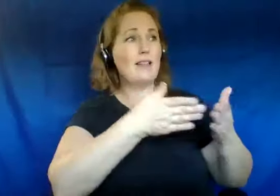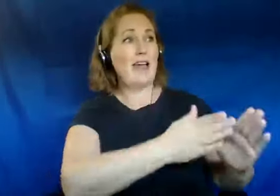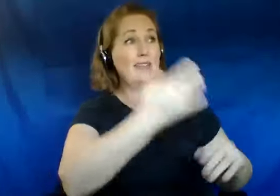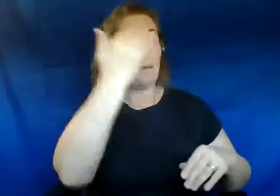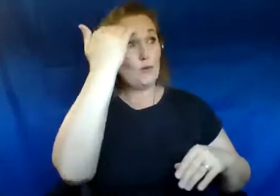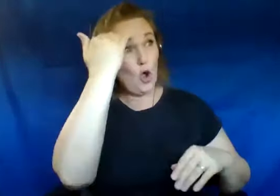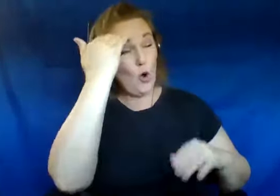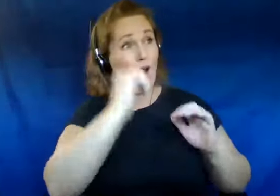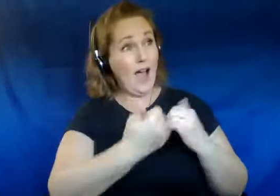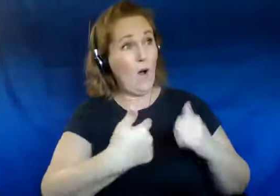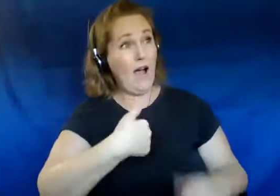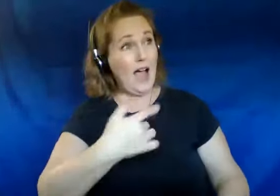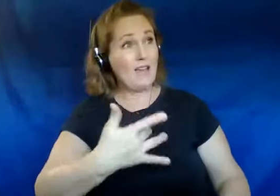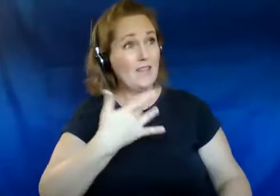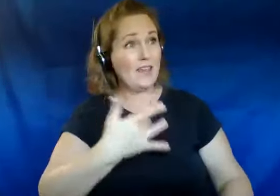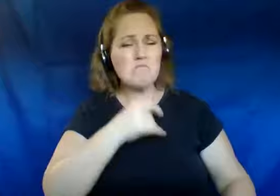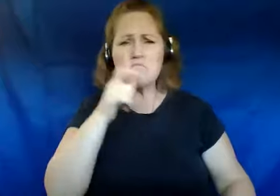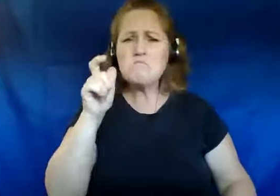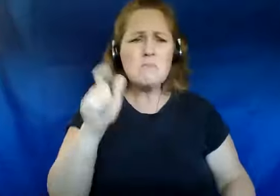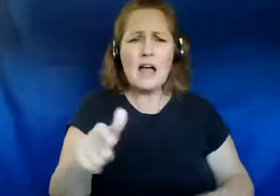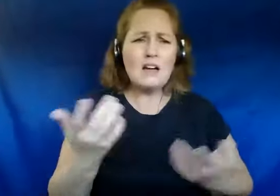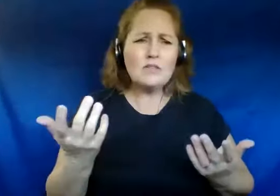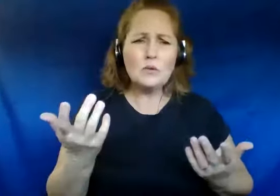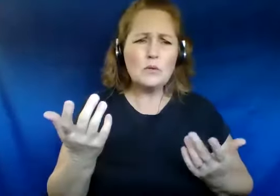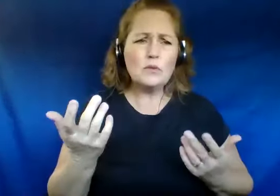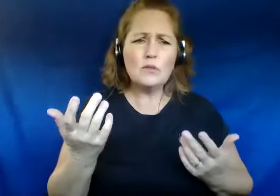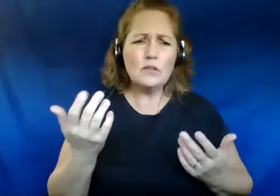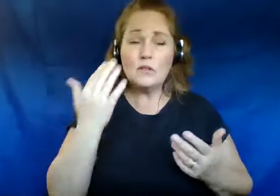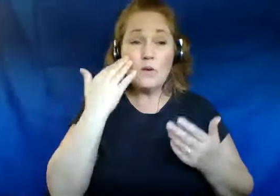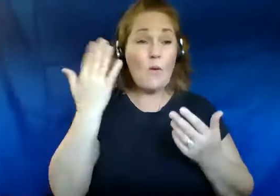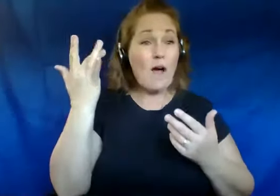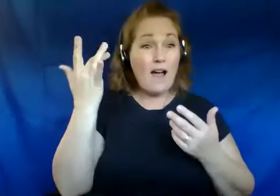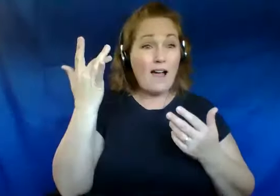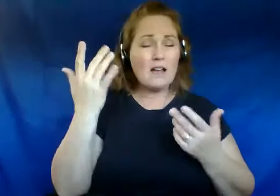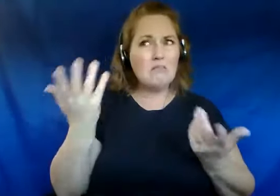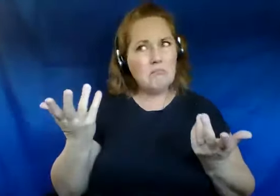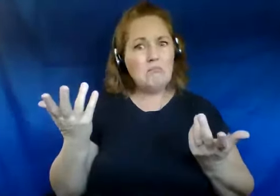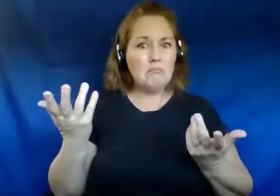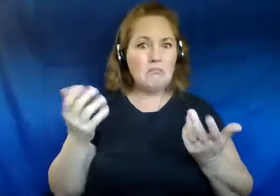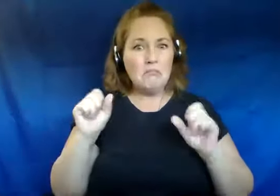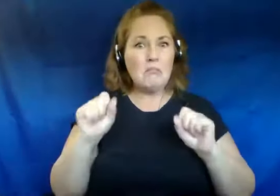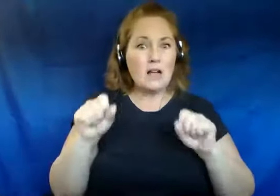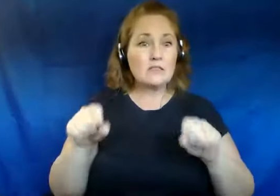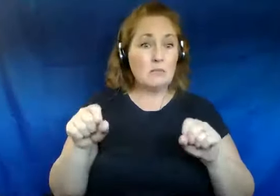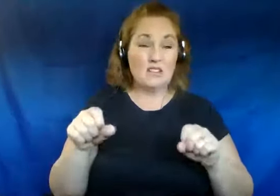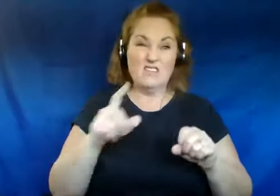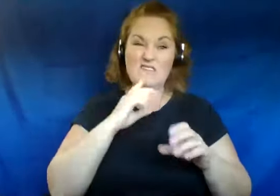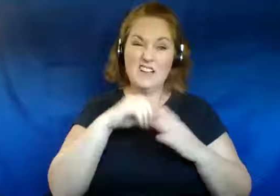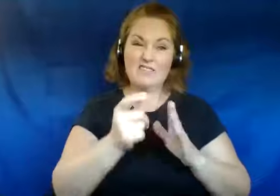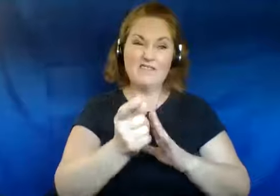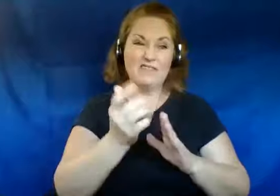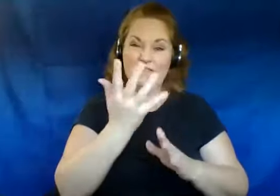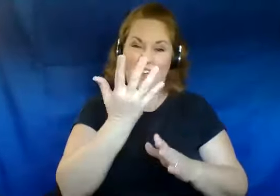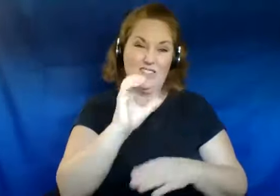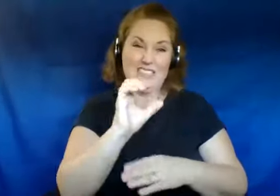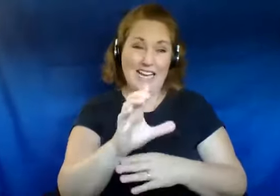know how I feel. Because you know what? More than likely, in 5 seconds, it'll